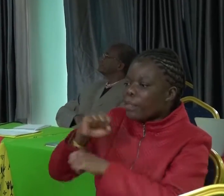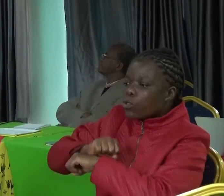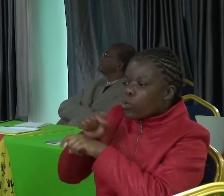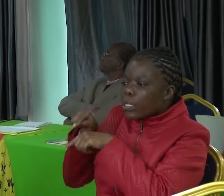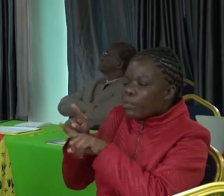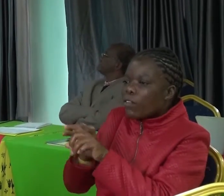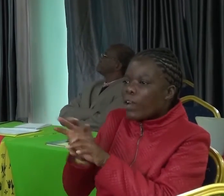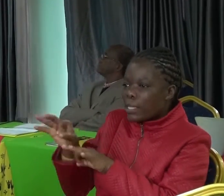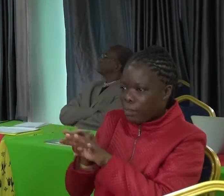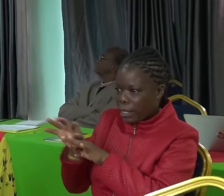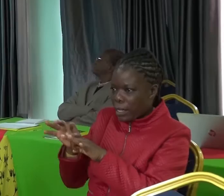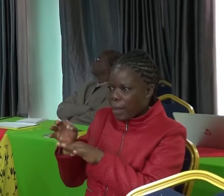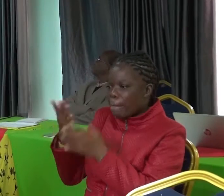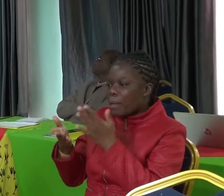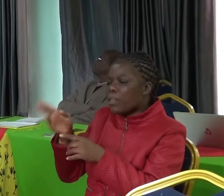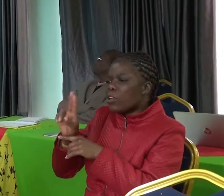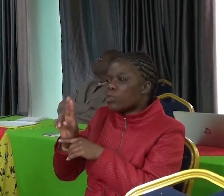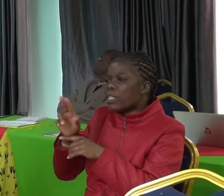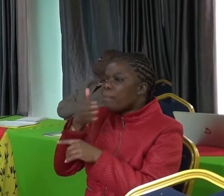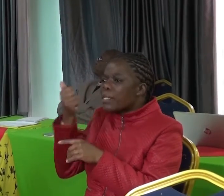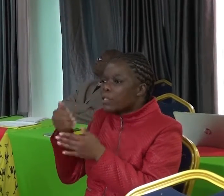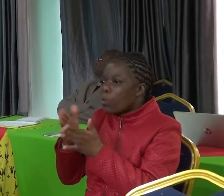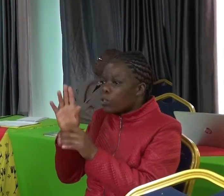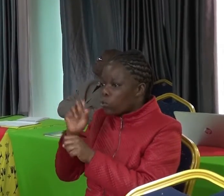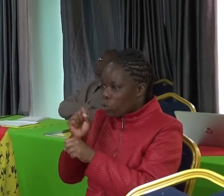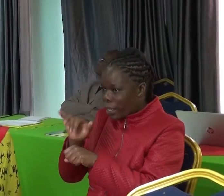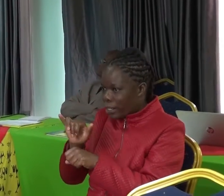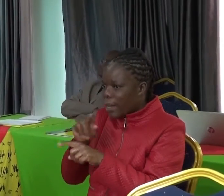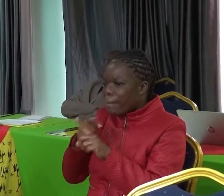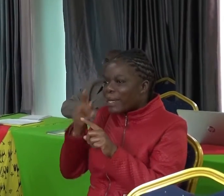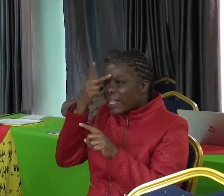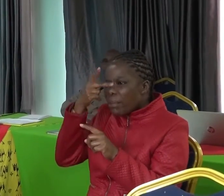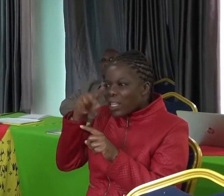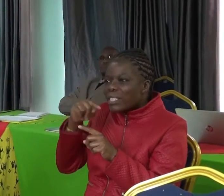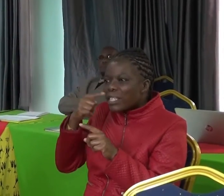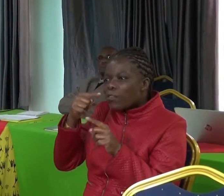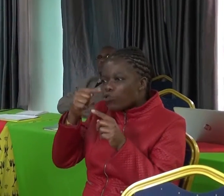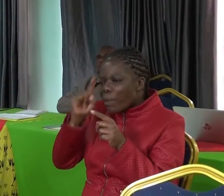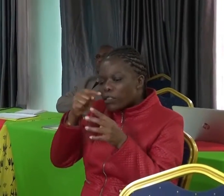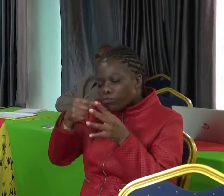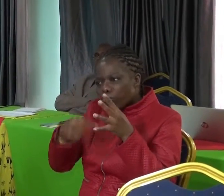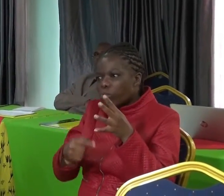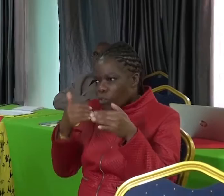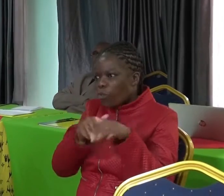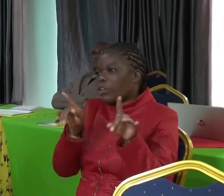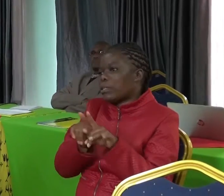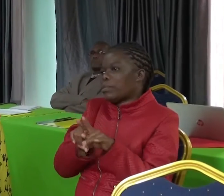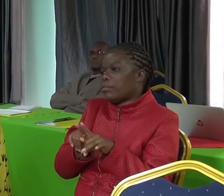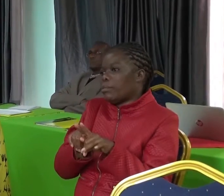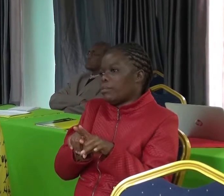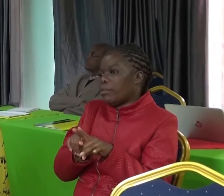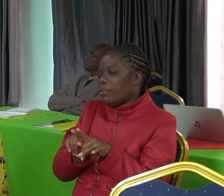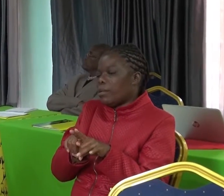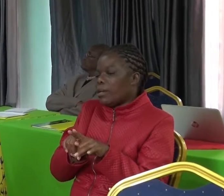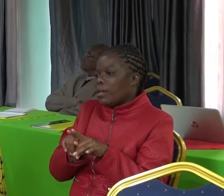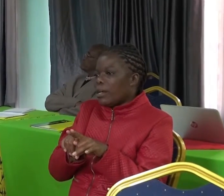they used a very cost-effective way to do it. But you say, no, the policy says this, and so you must do this way. So that's